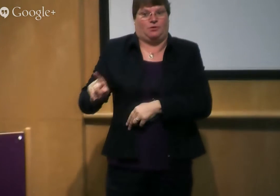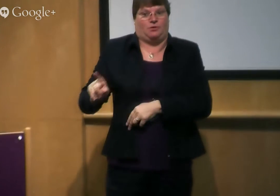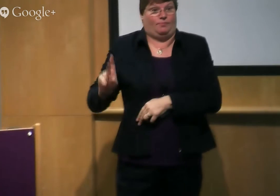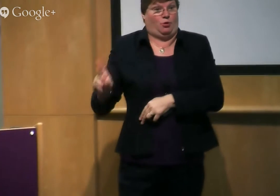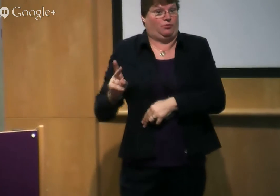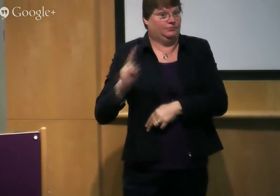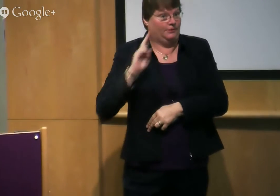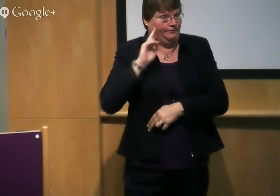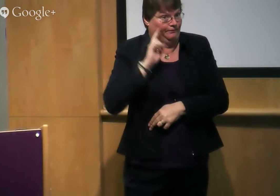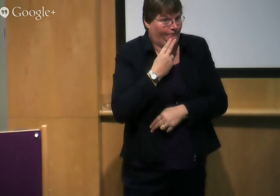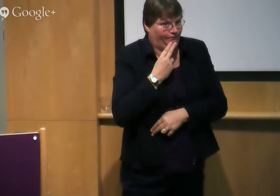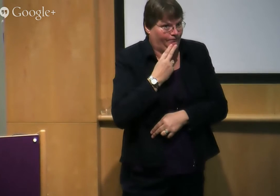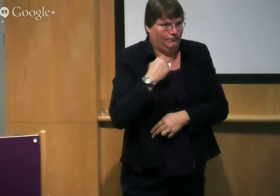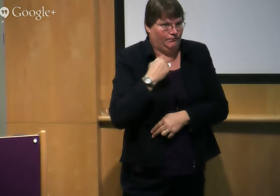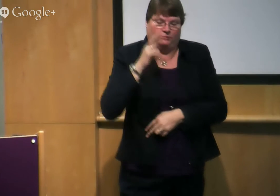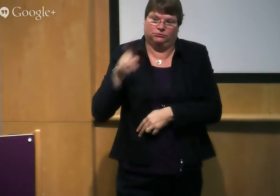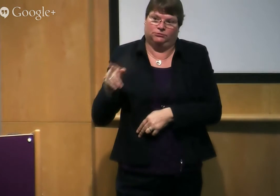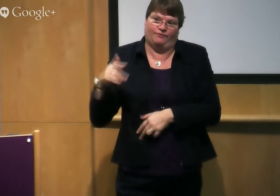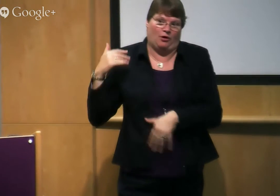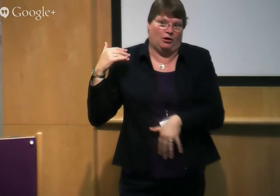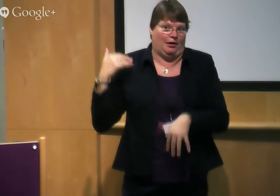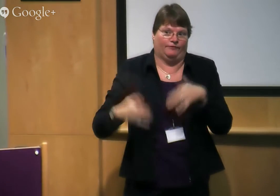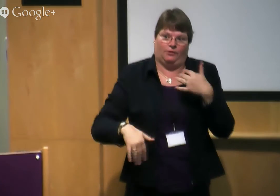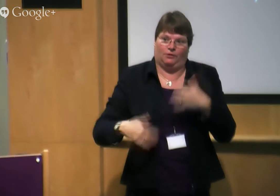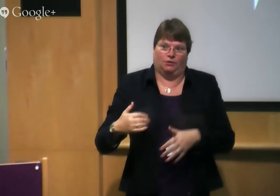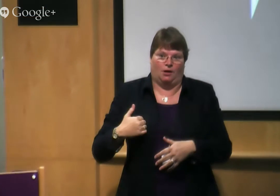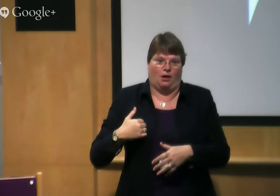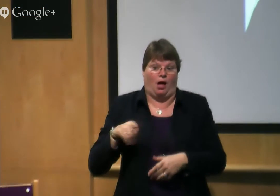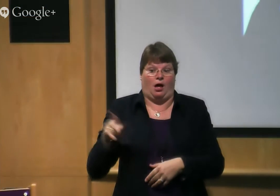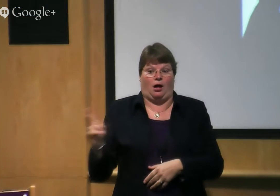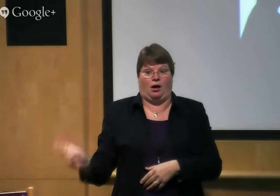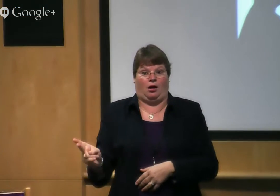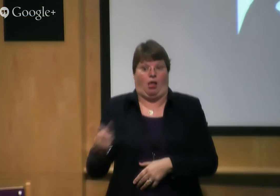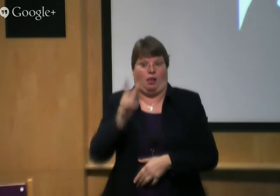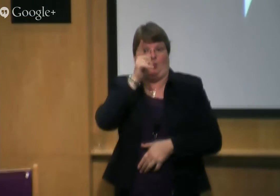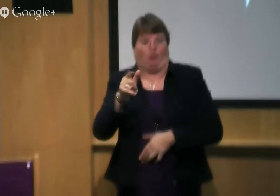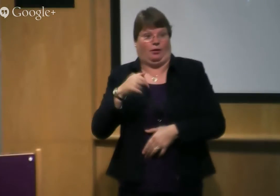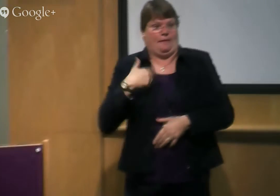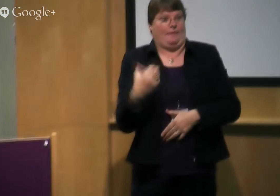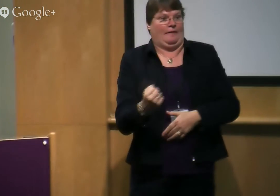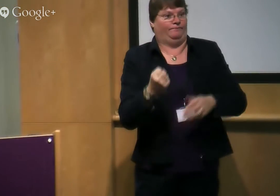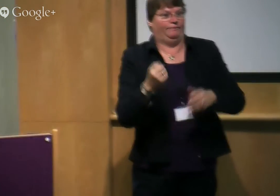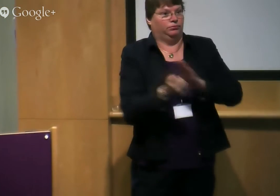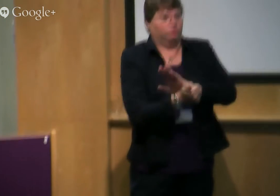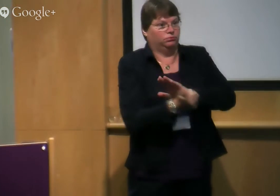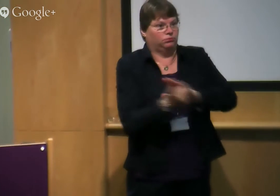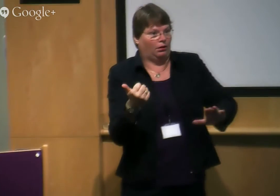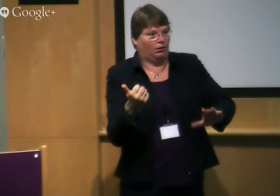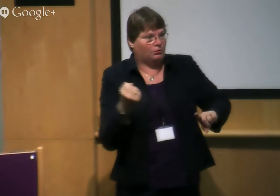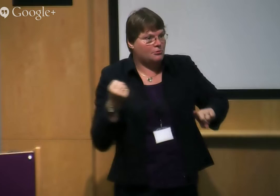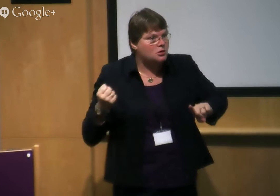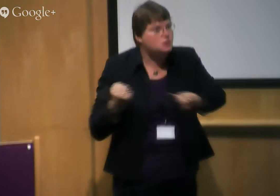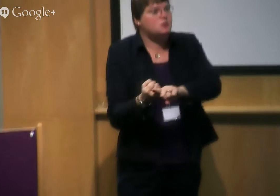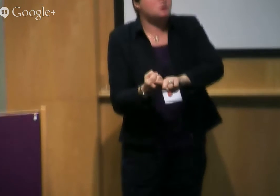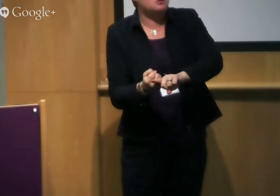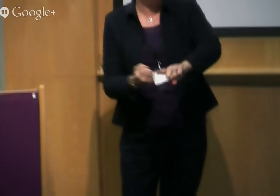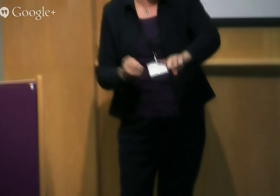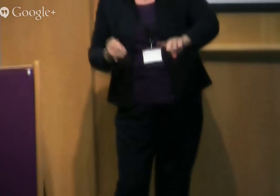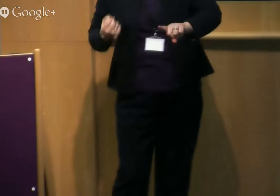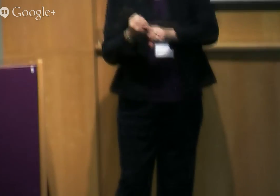I think about my parents who are both deaf, and I think about the suffering that they had. I was lucky that I